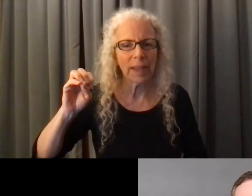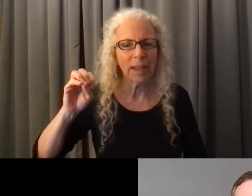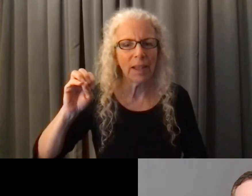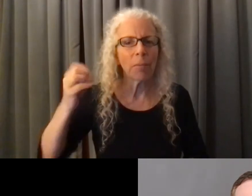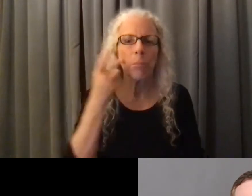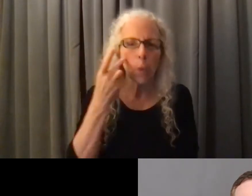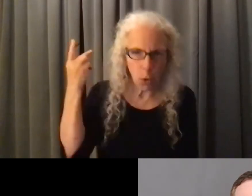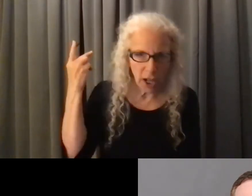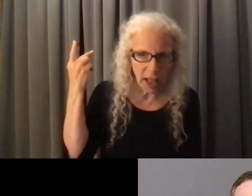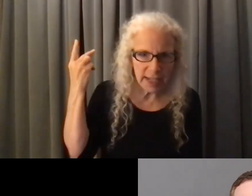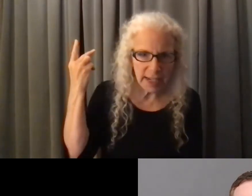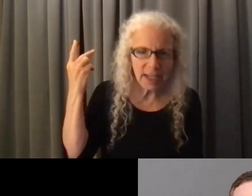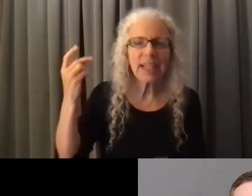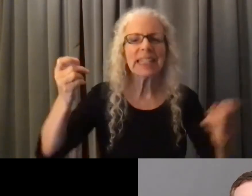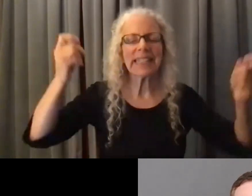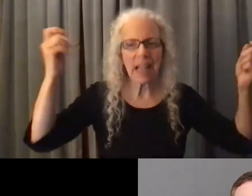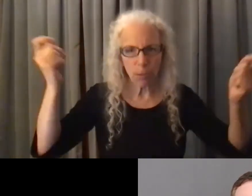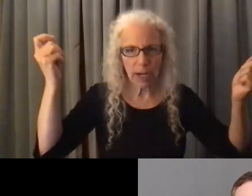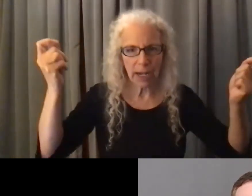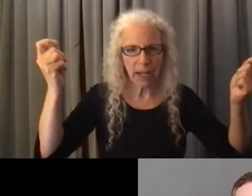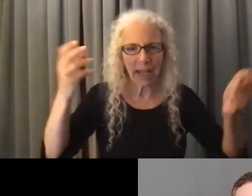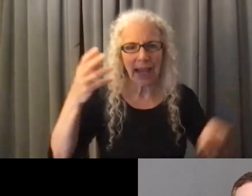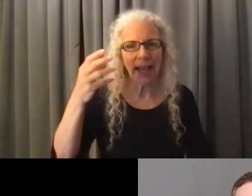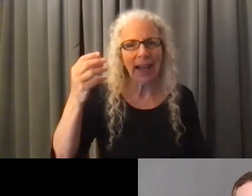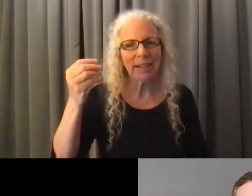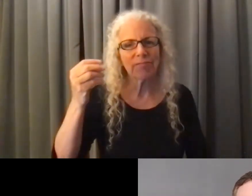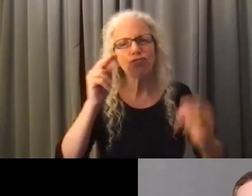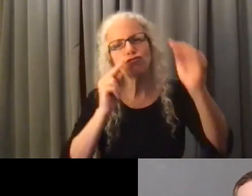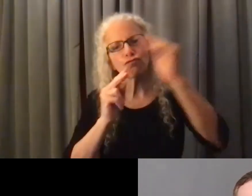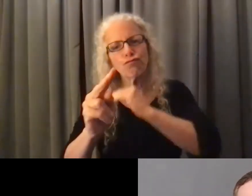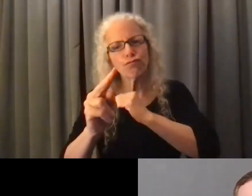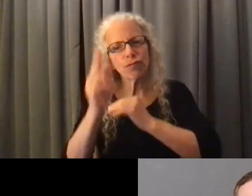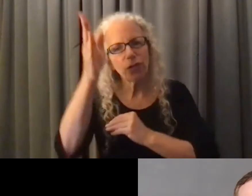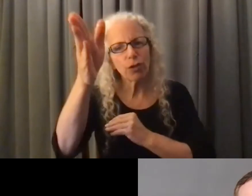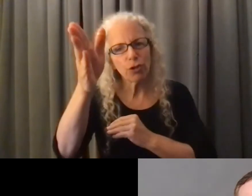memorializing, celebrating, and looking to our future challenges and goals.